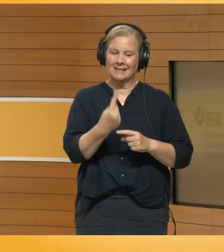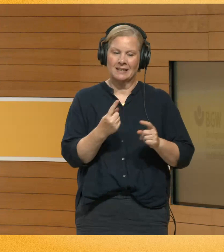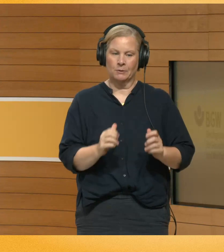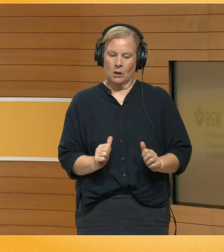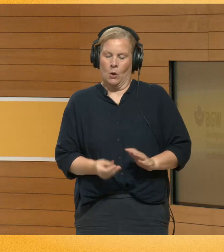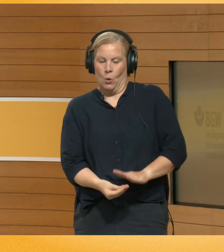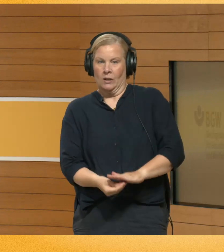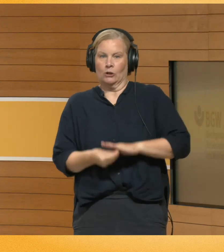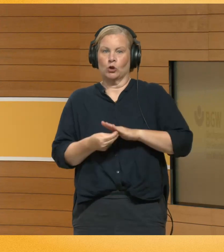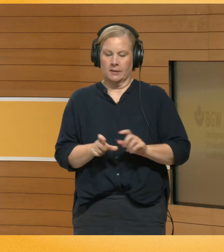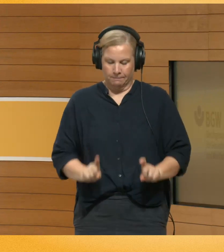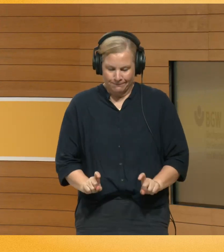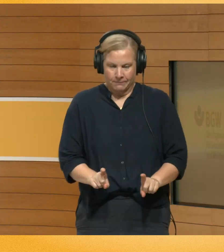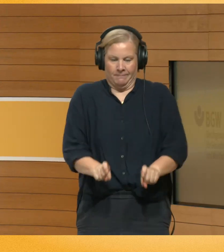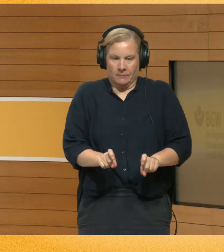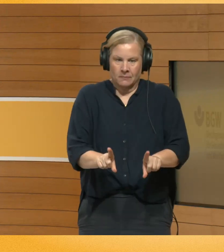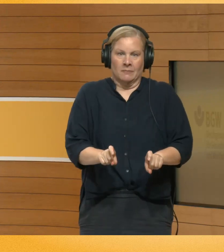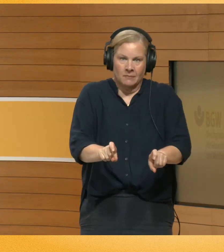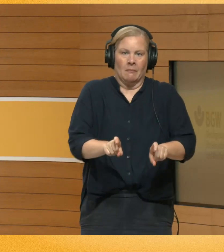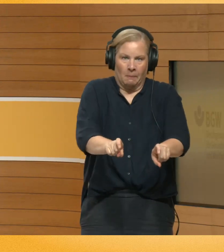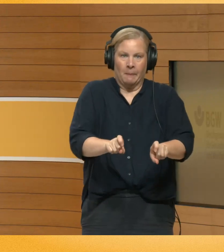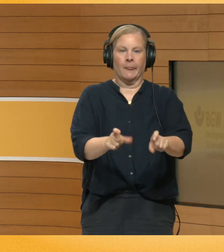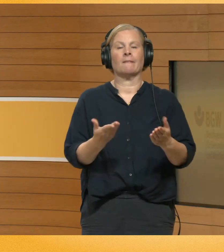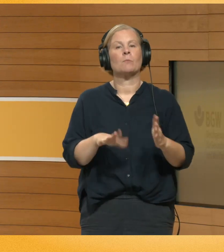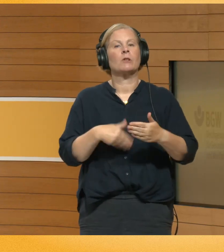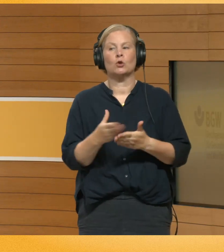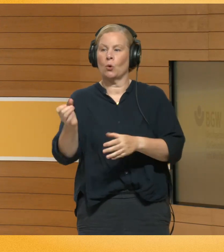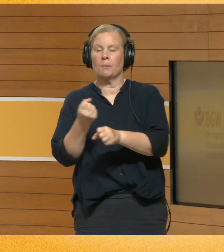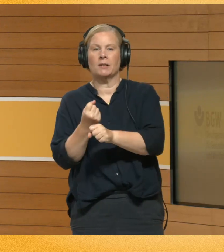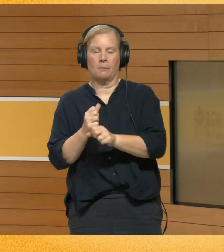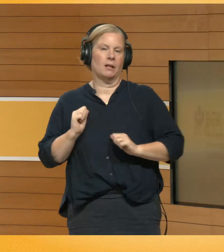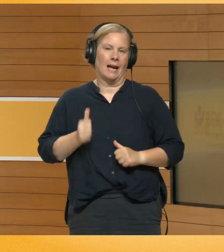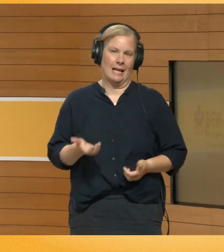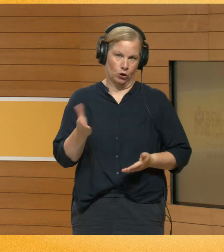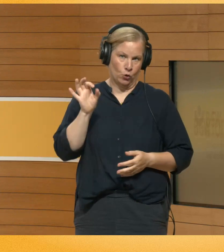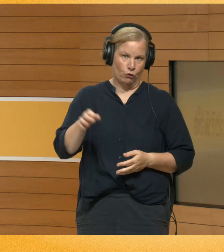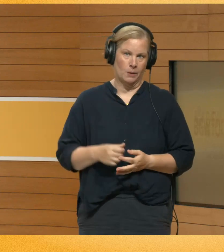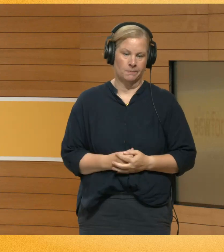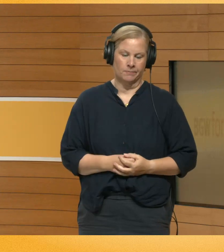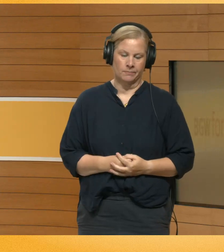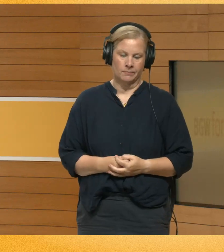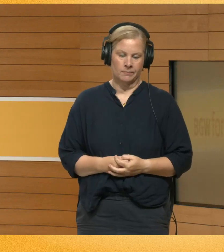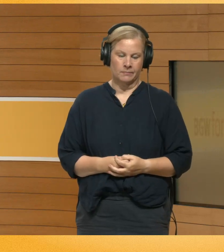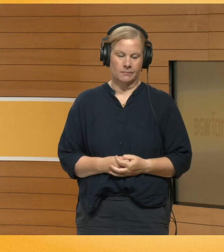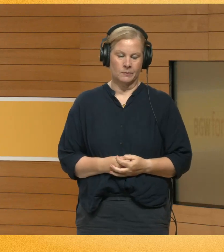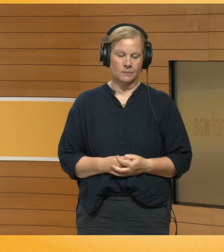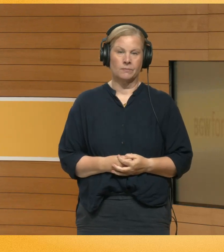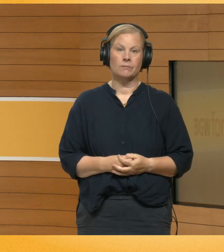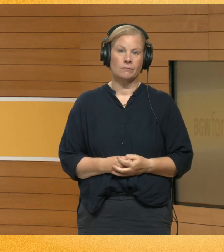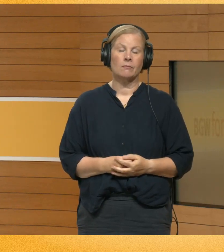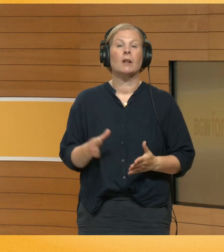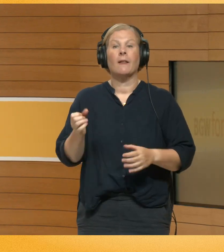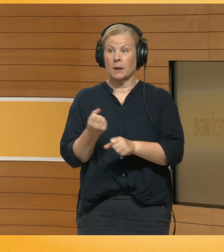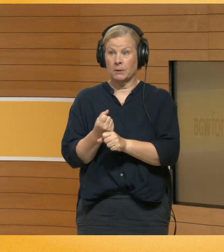person can shift their weight and glide towards the head of the bed, sparing